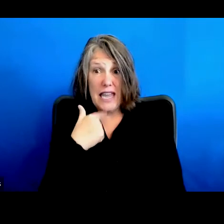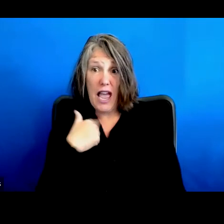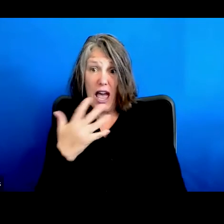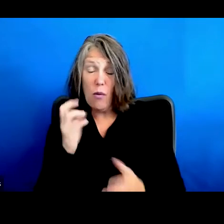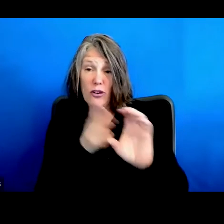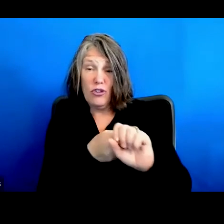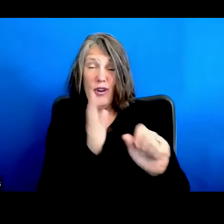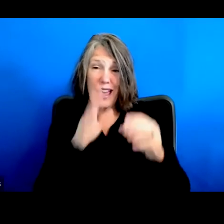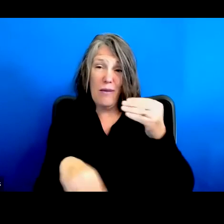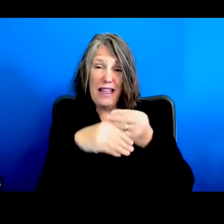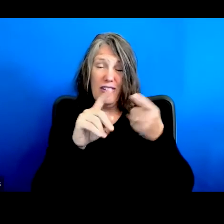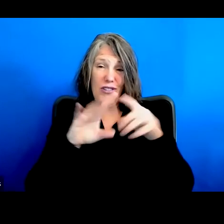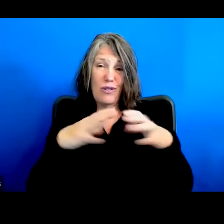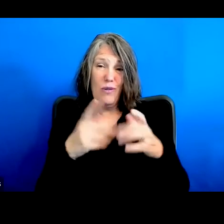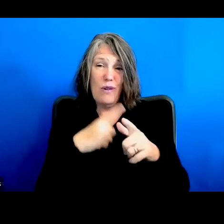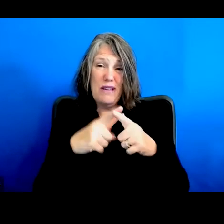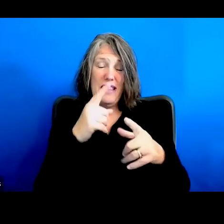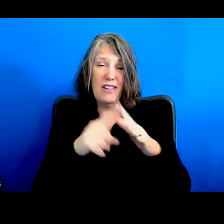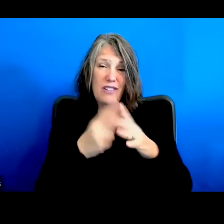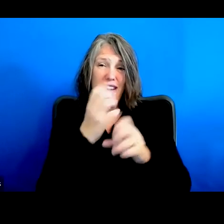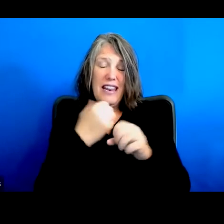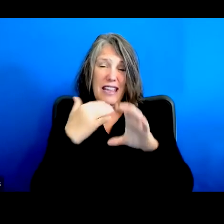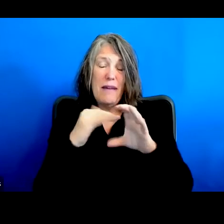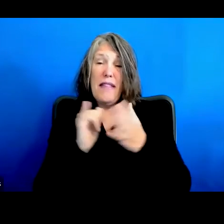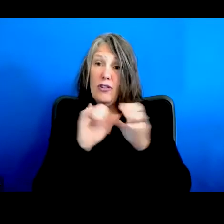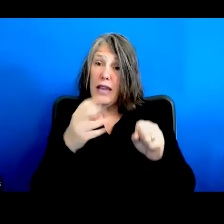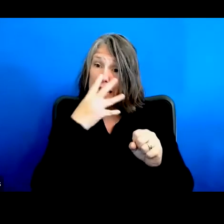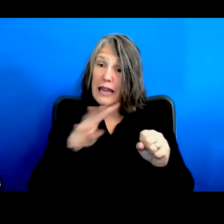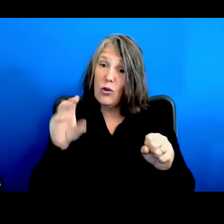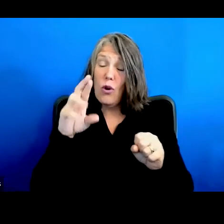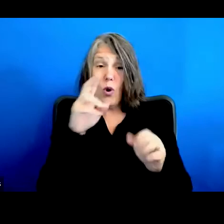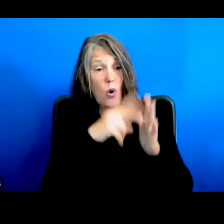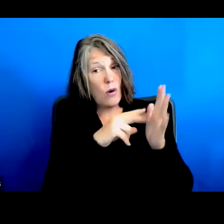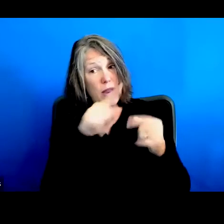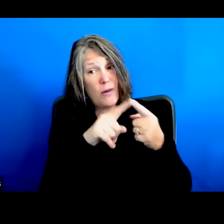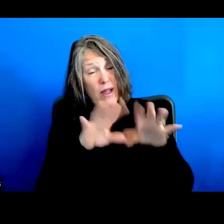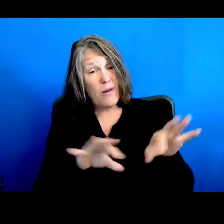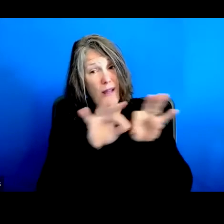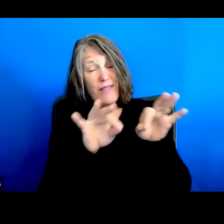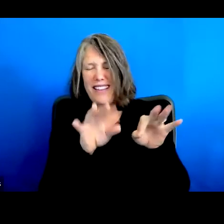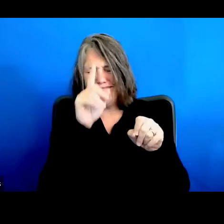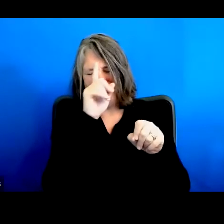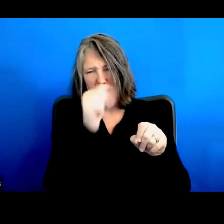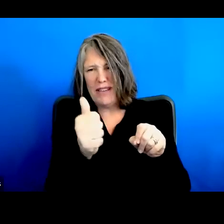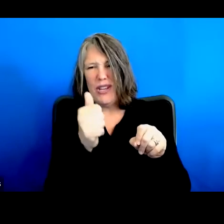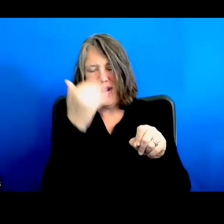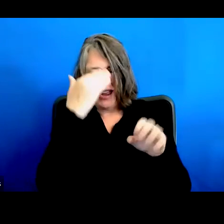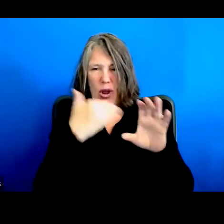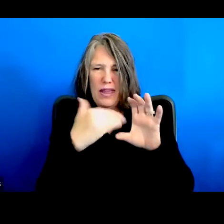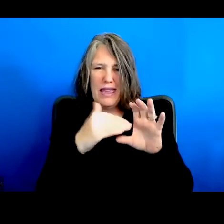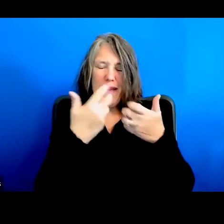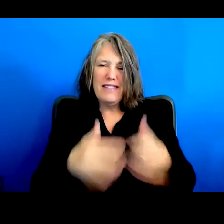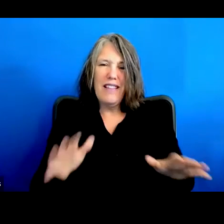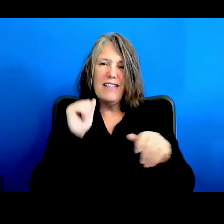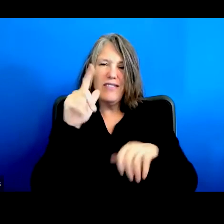I will add you to our group, and you'll start getting emails that you can ignore or read when they're relevant. It's, totally up to you. I know emails get lost